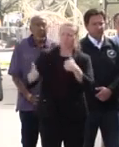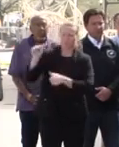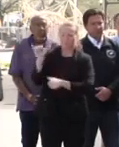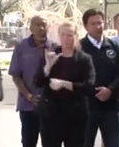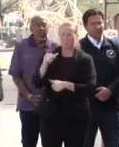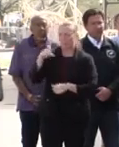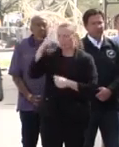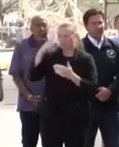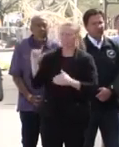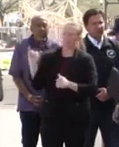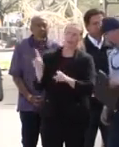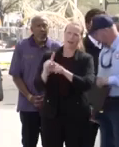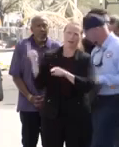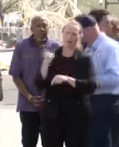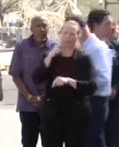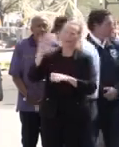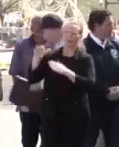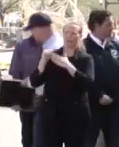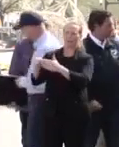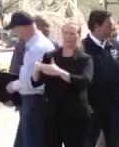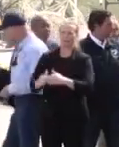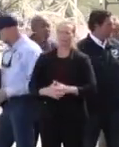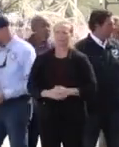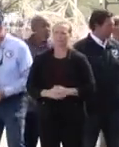leadership. Okay.